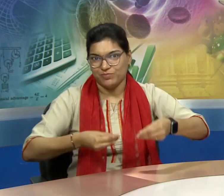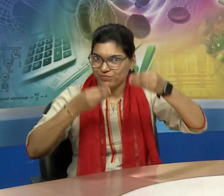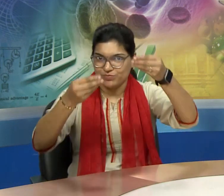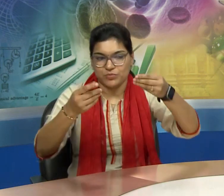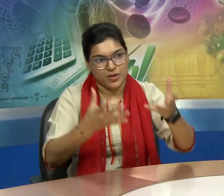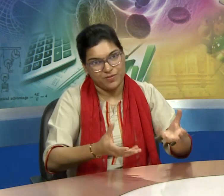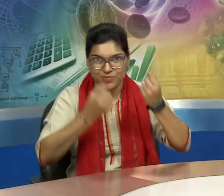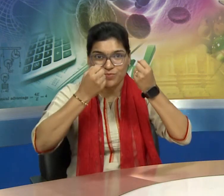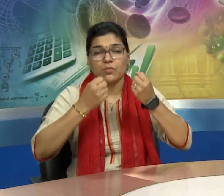understand